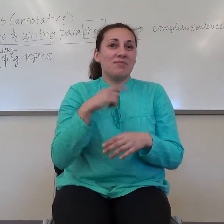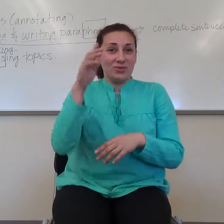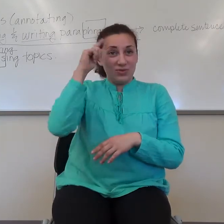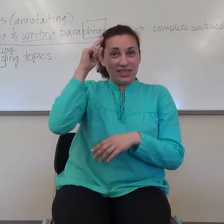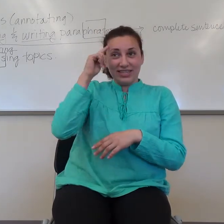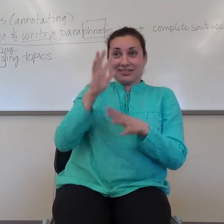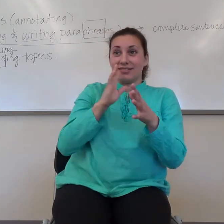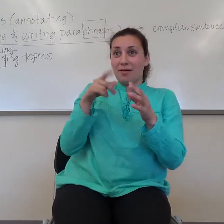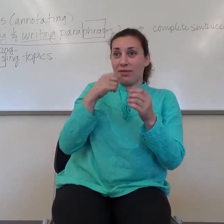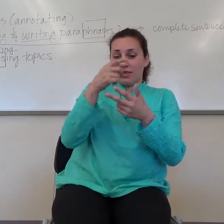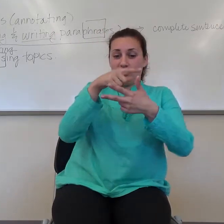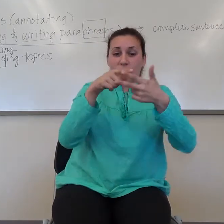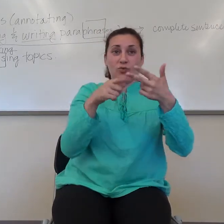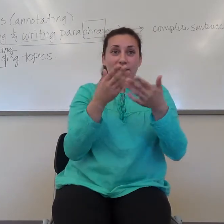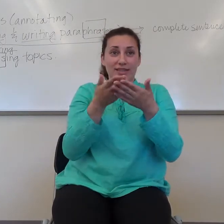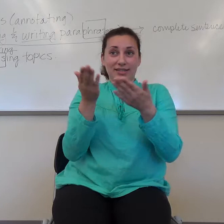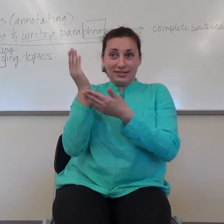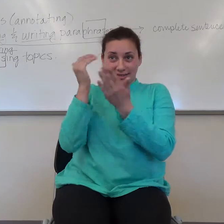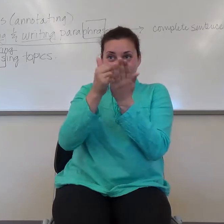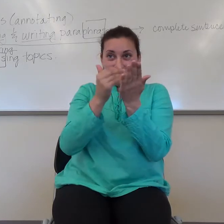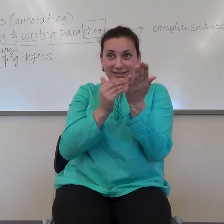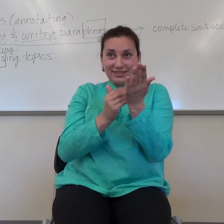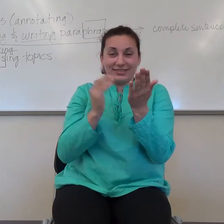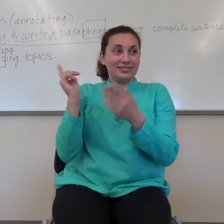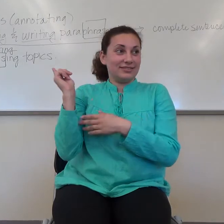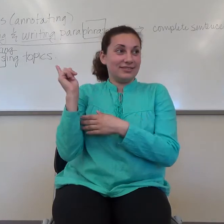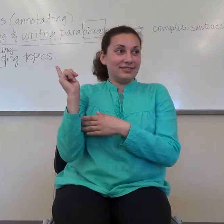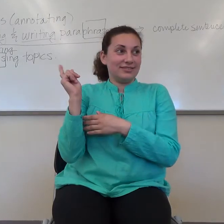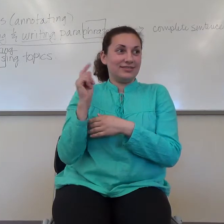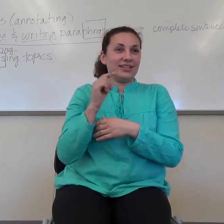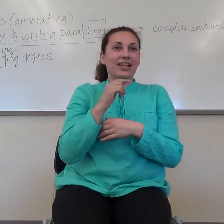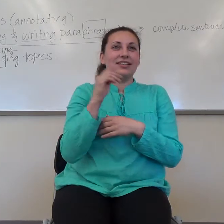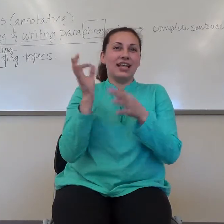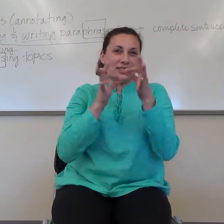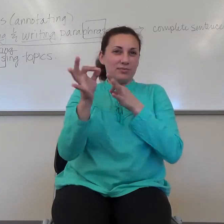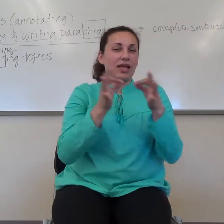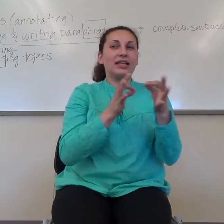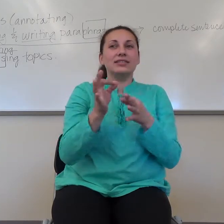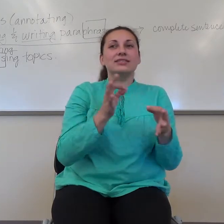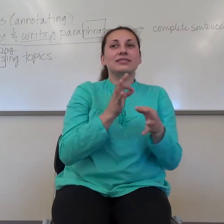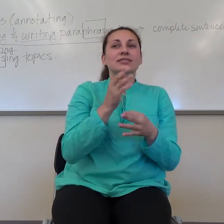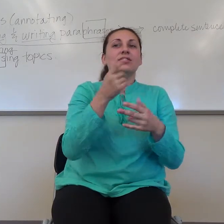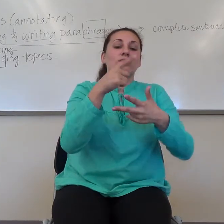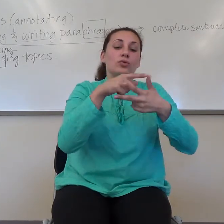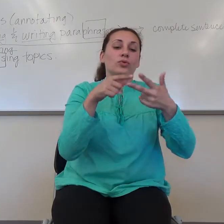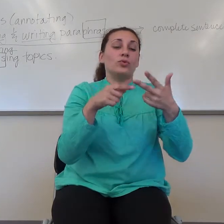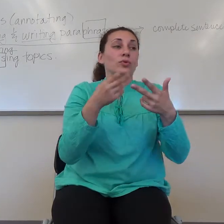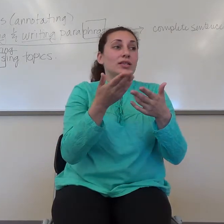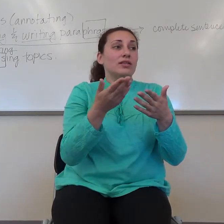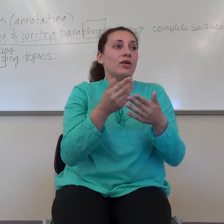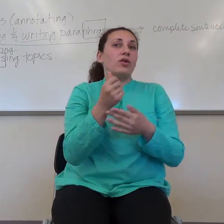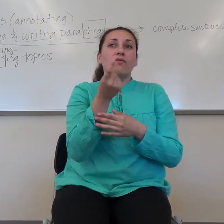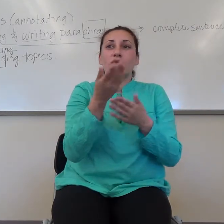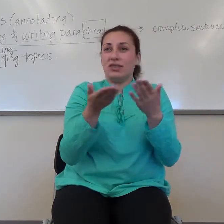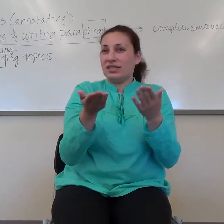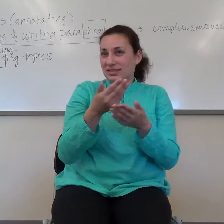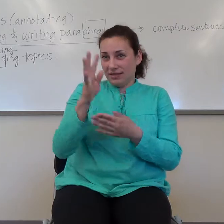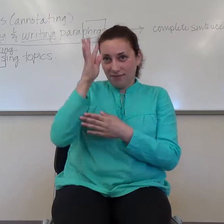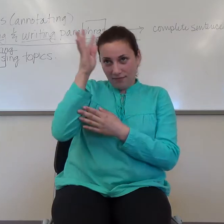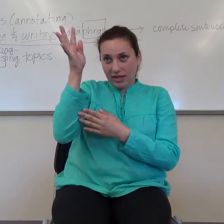Maybe. This answers the question, why is he famous? Here's the three things he invented. But, and here's another